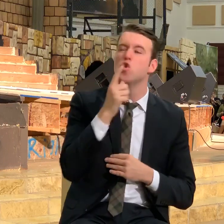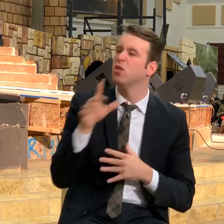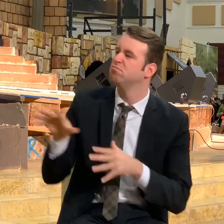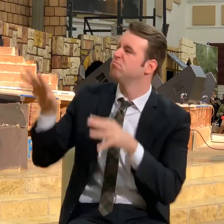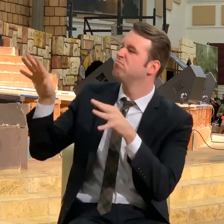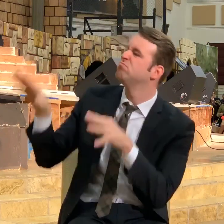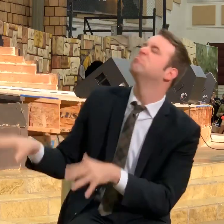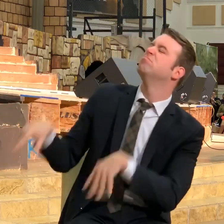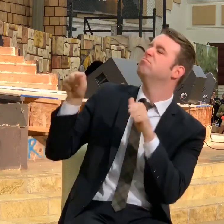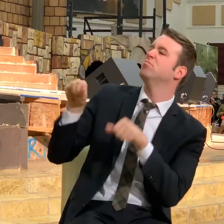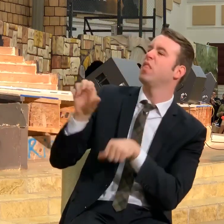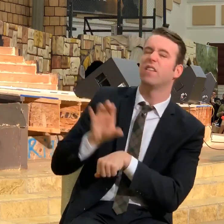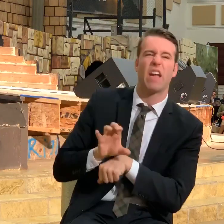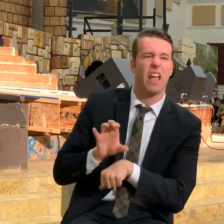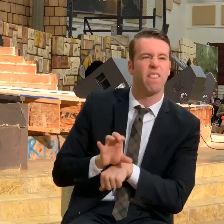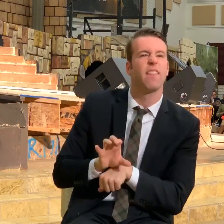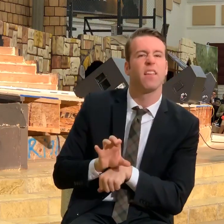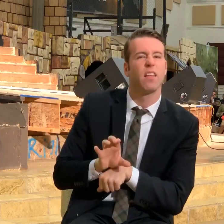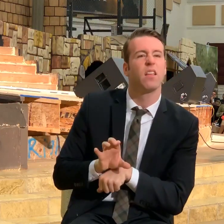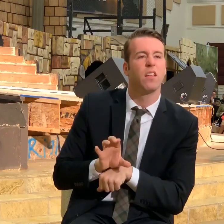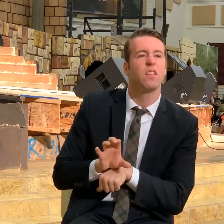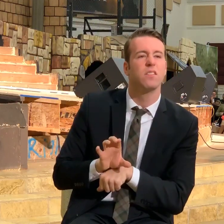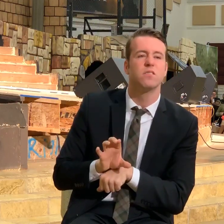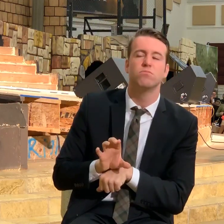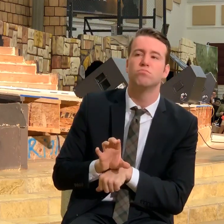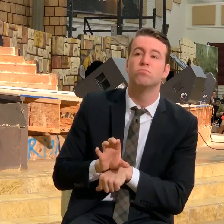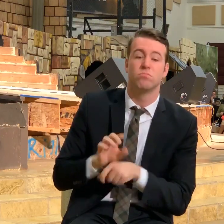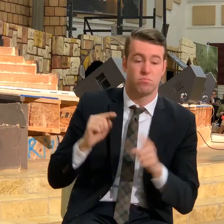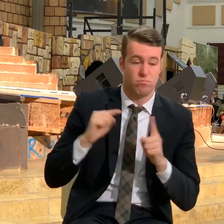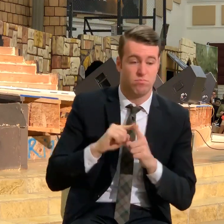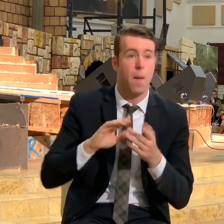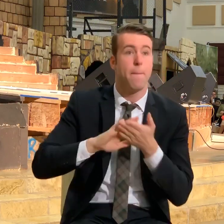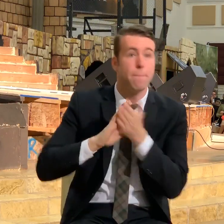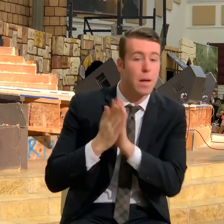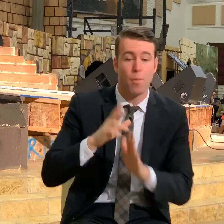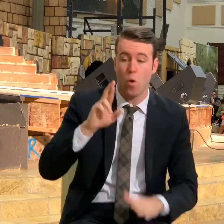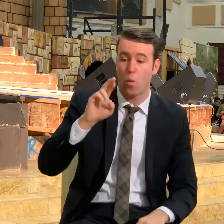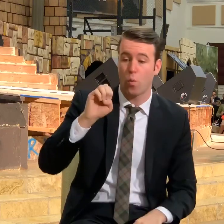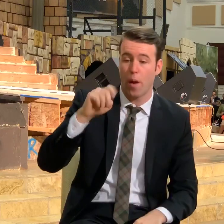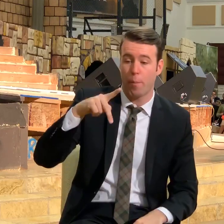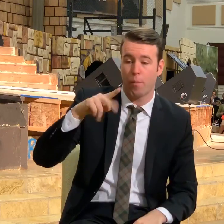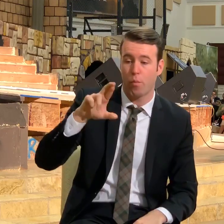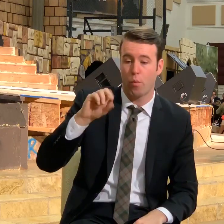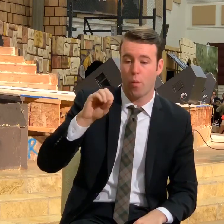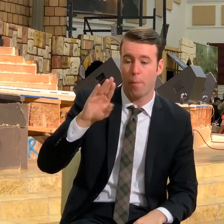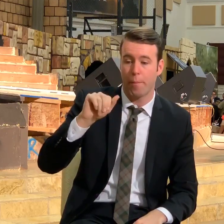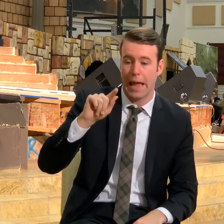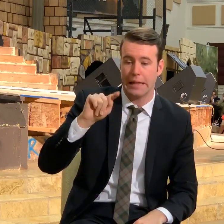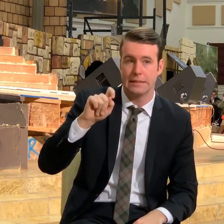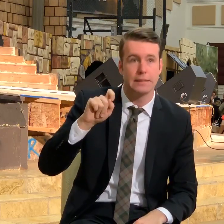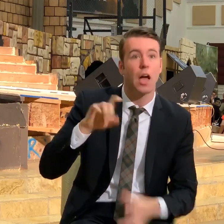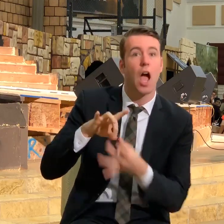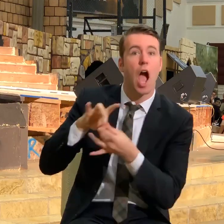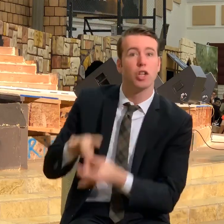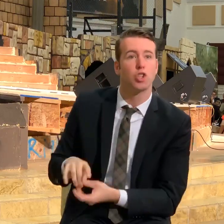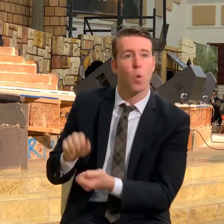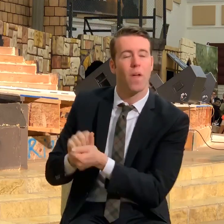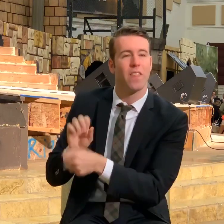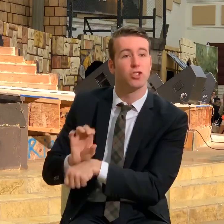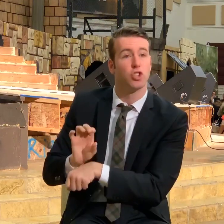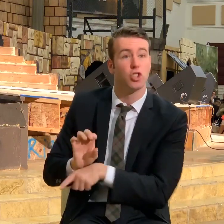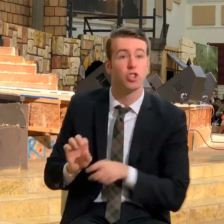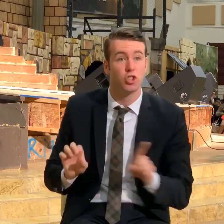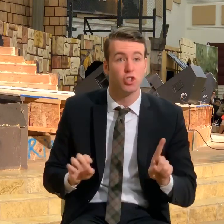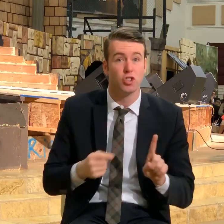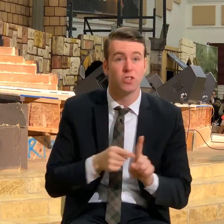faith that may become reprobate concerning the faith. They didn't